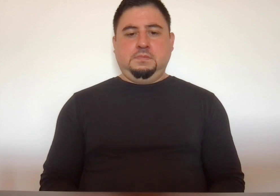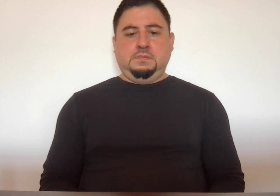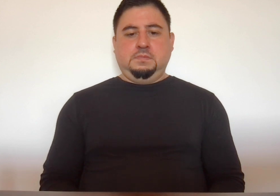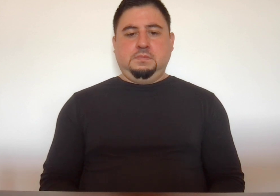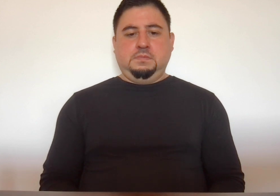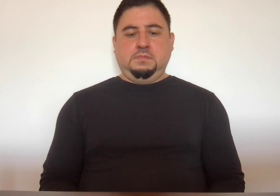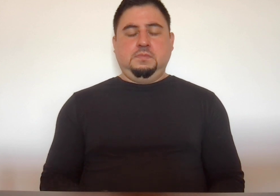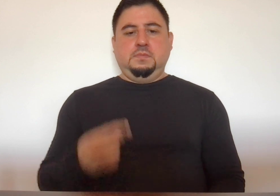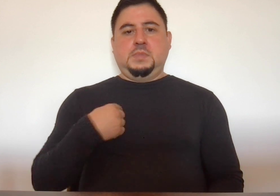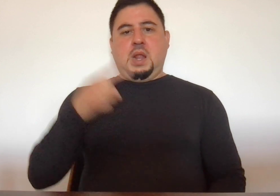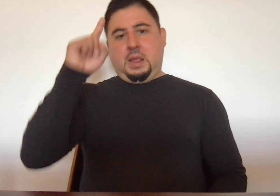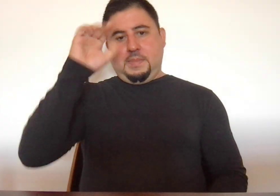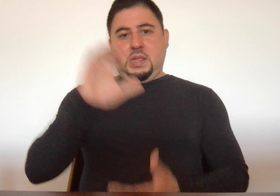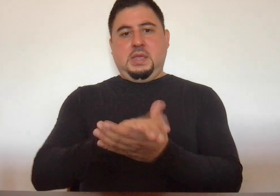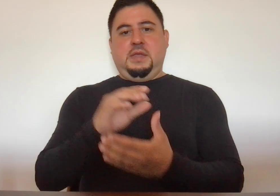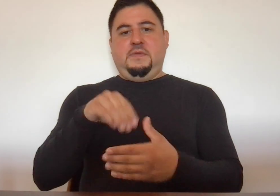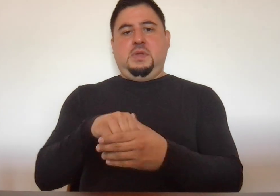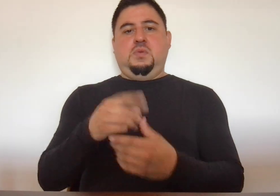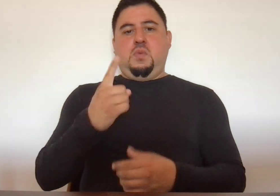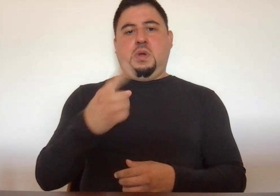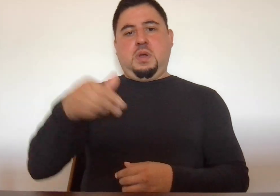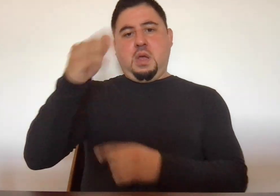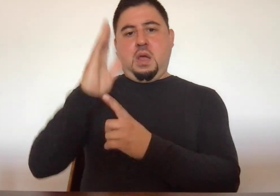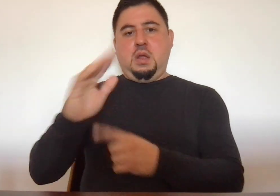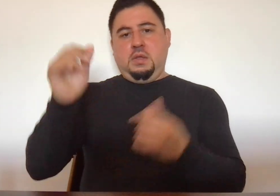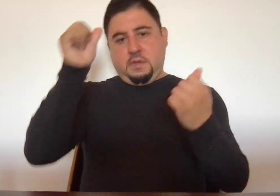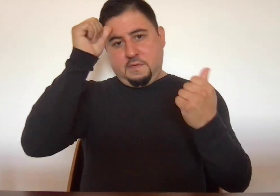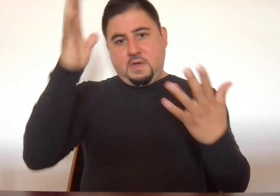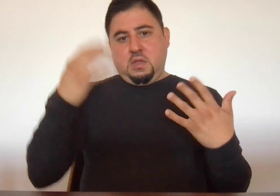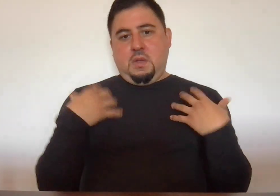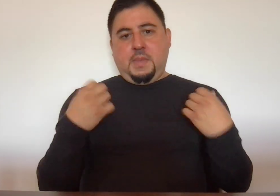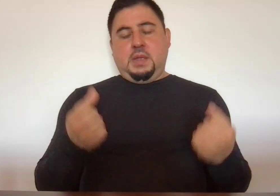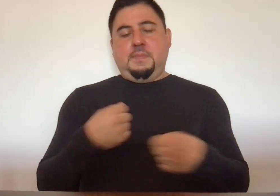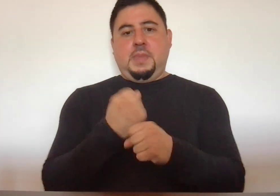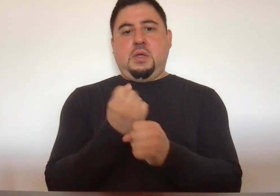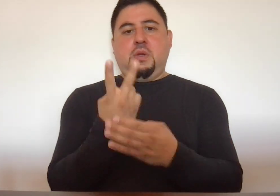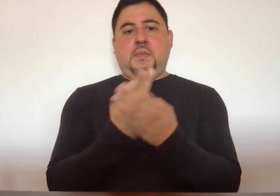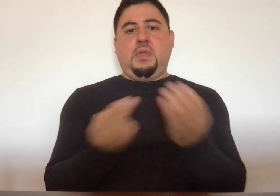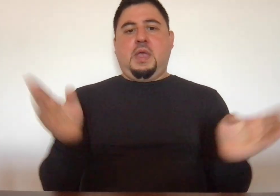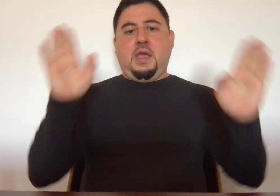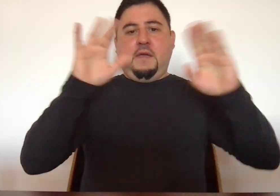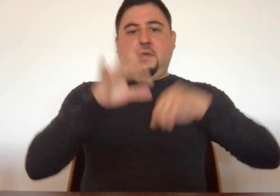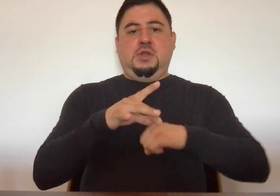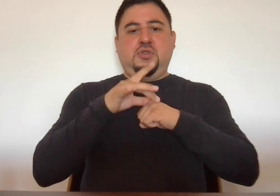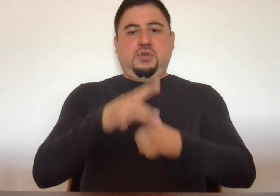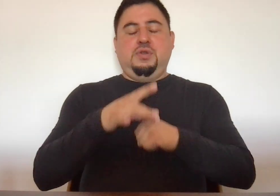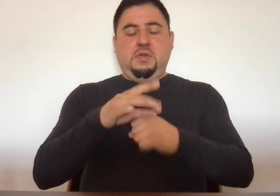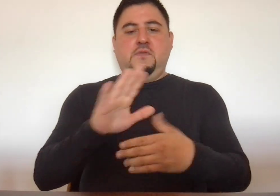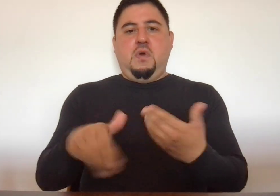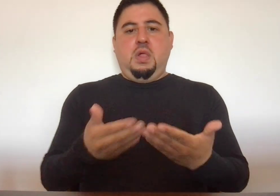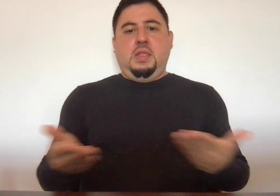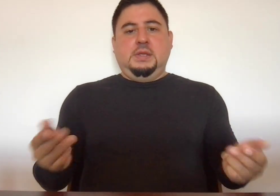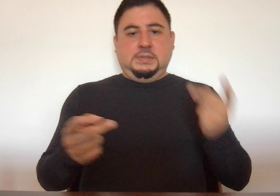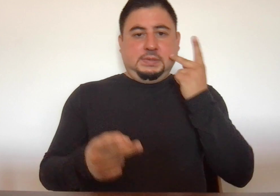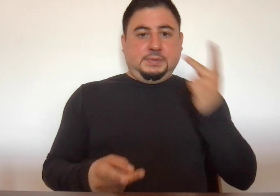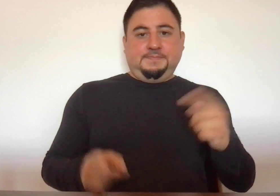I believe in one God, the Father Almighty, maker of heaven and earth, of all that is seen and